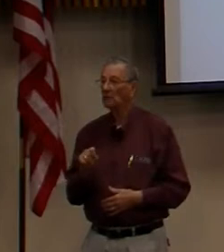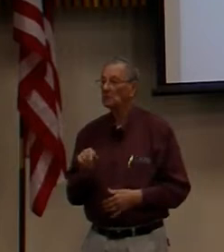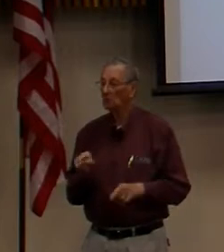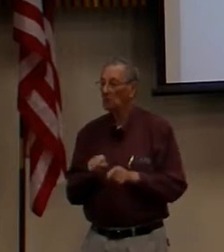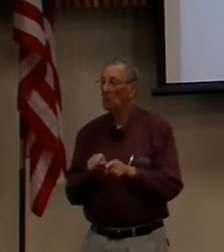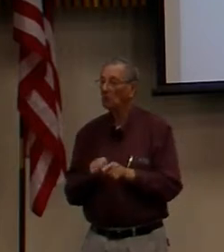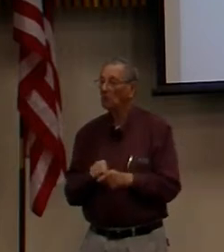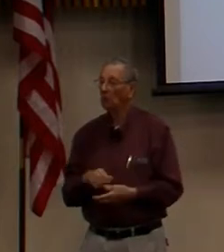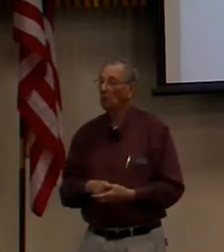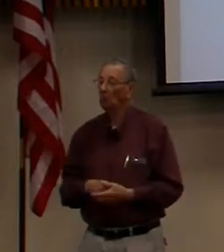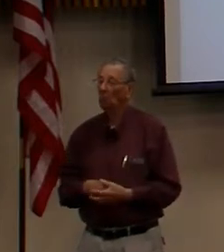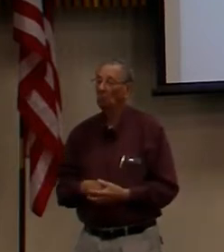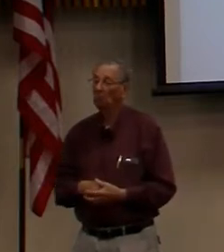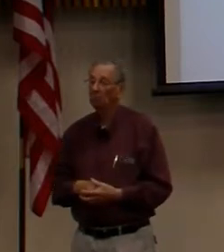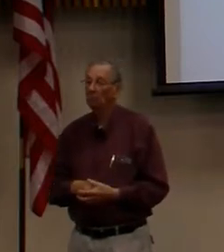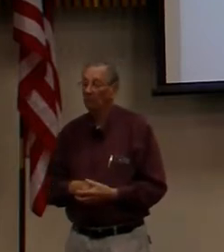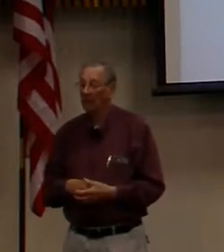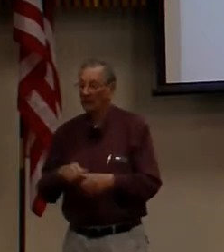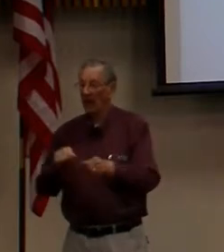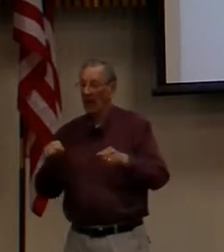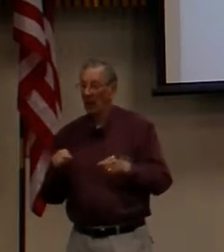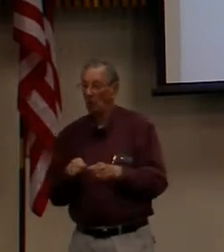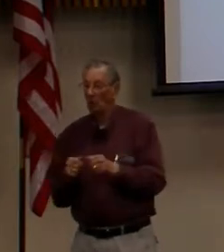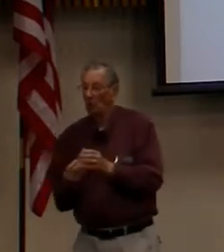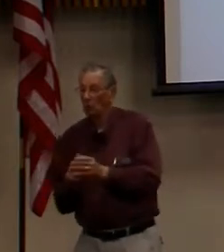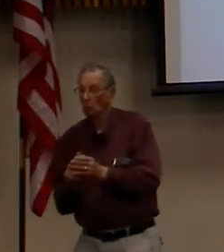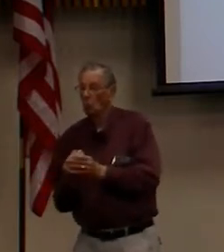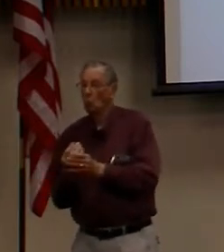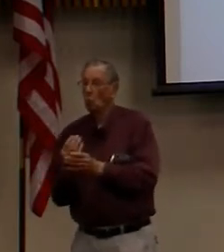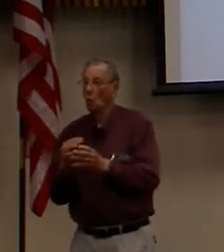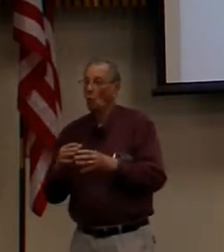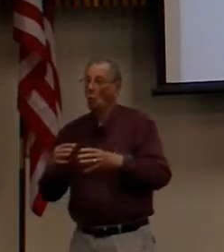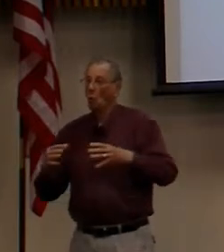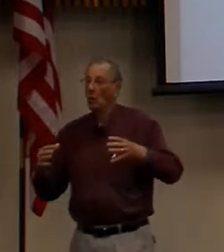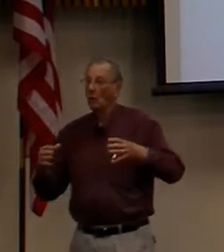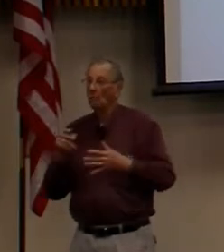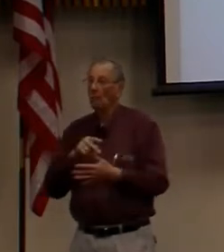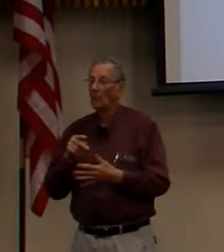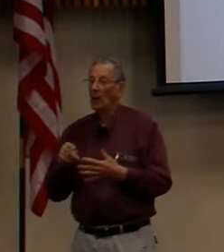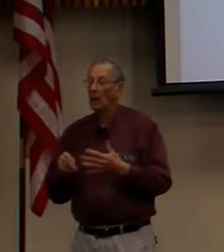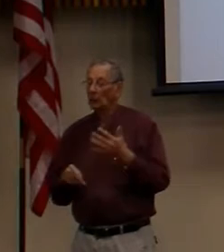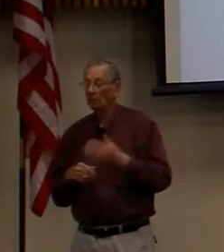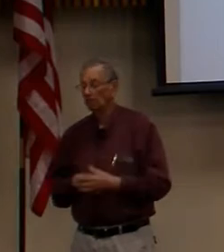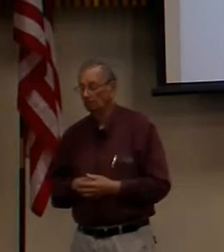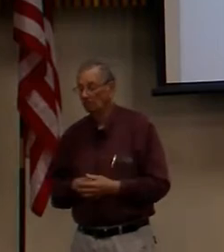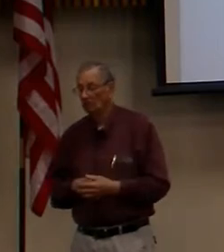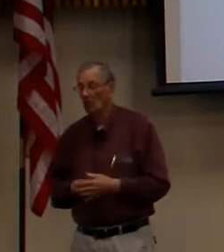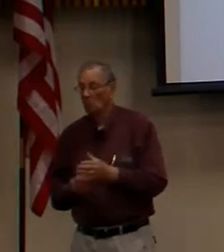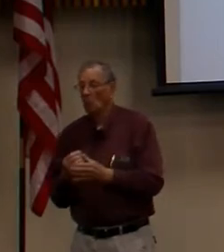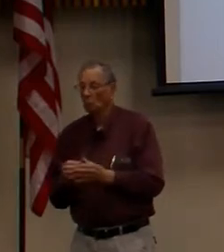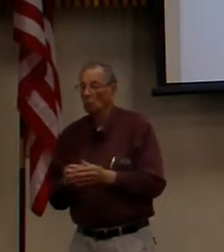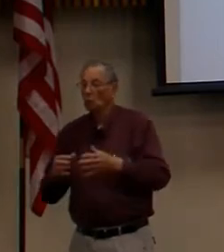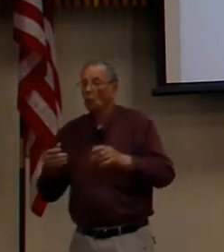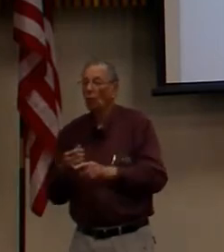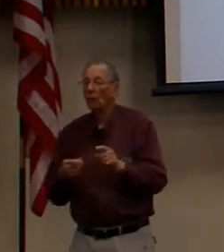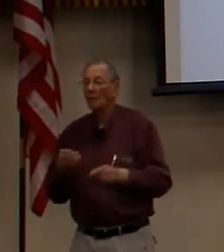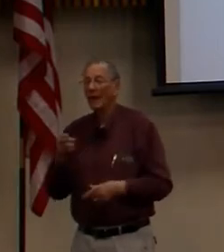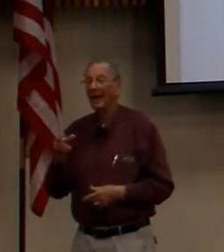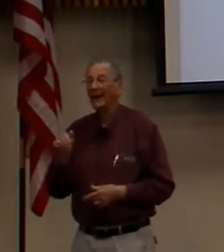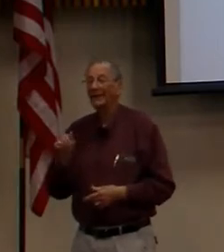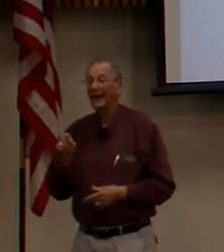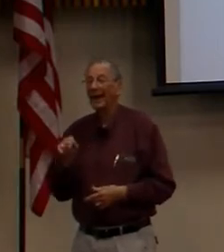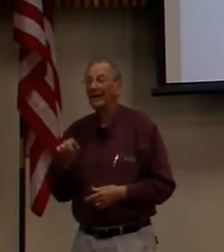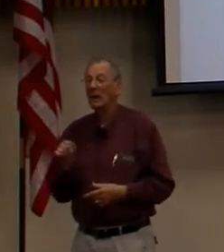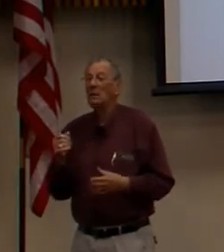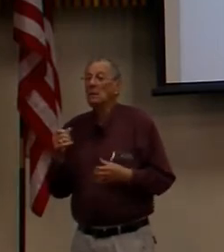well. It is an area that is growing in population, and most of that growth is coming from the Haitian side because